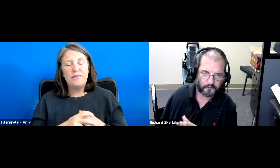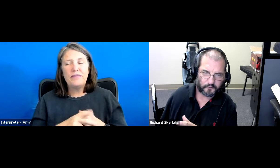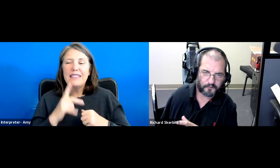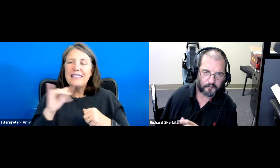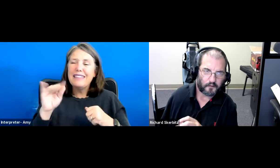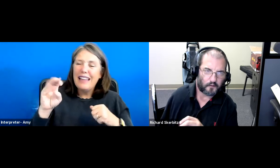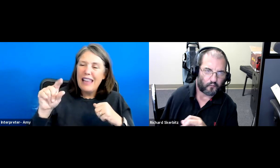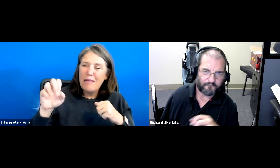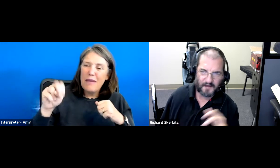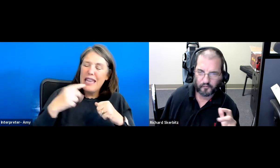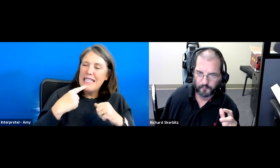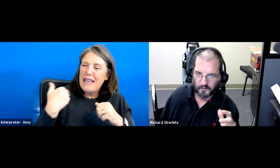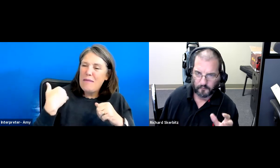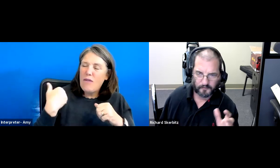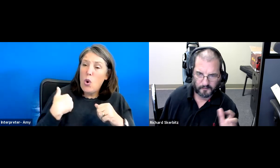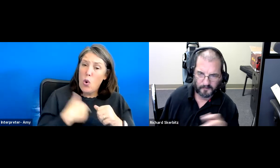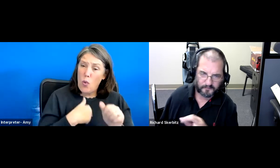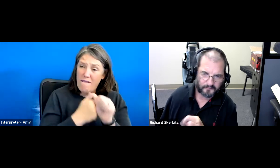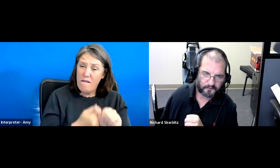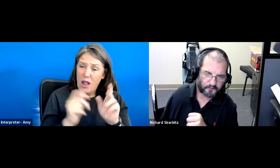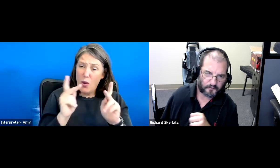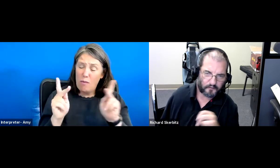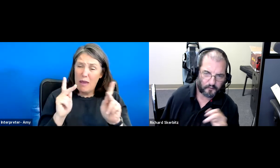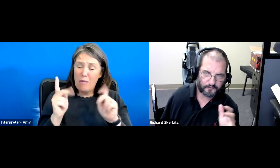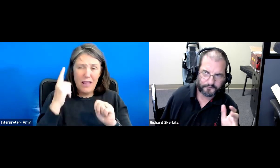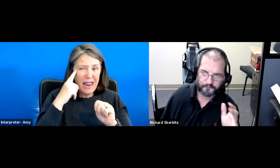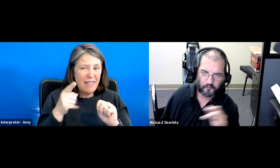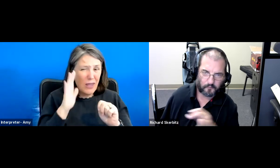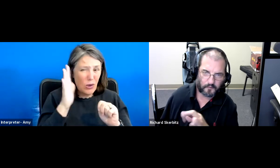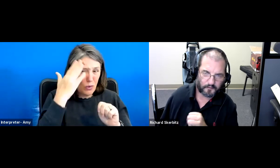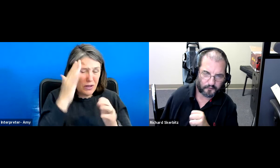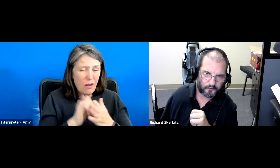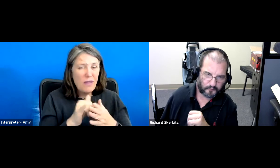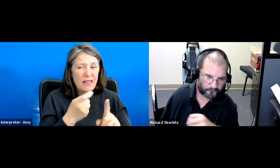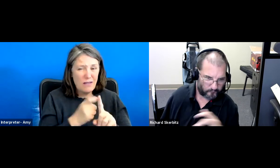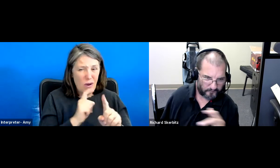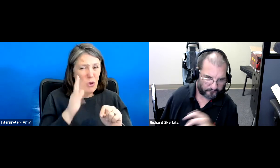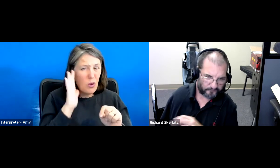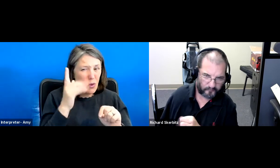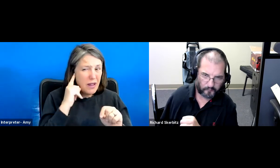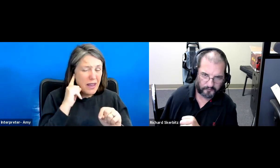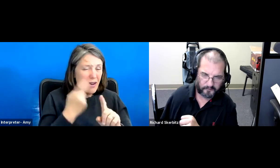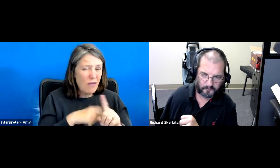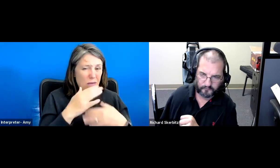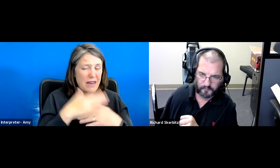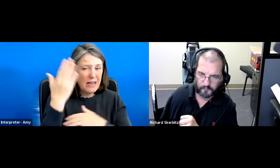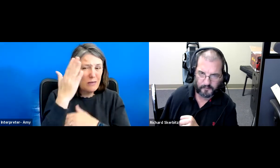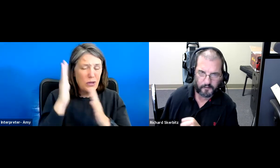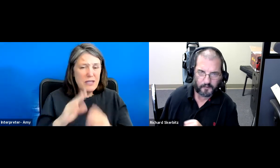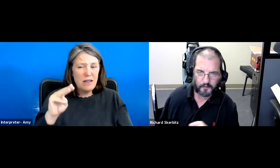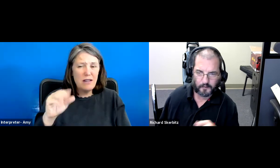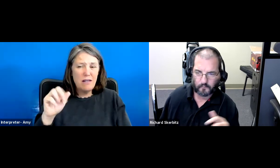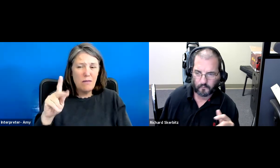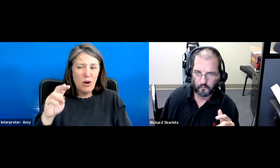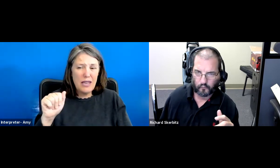shared earlier, we follow people, and I think you're going to know this from, you're going to hear this from our next presenter, Marquita, as well. But